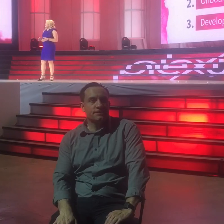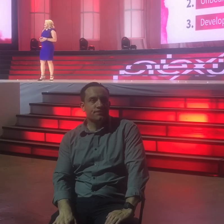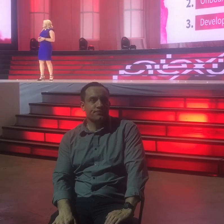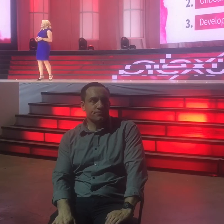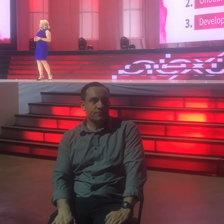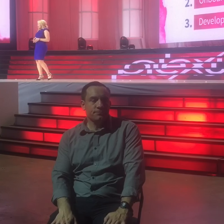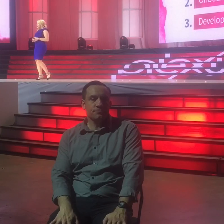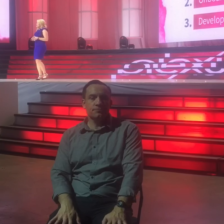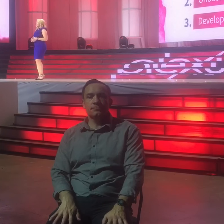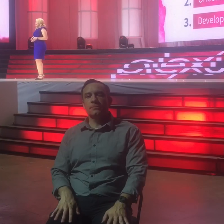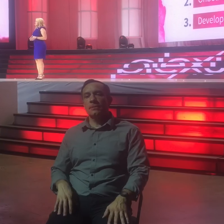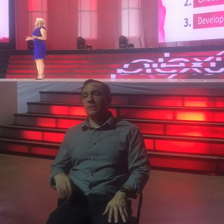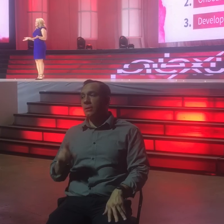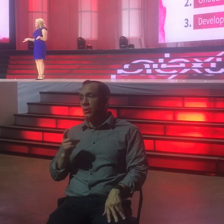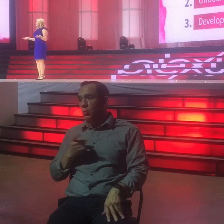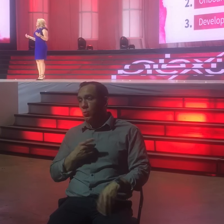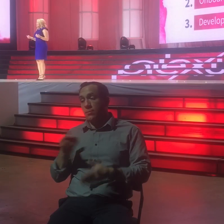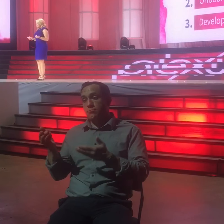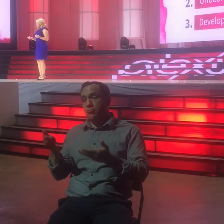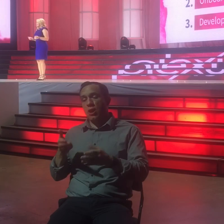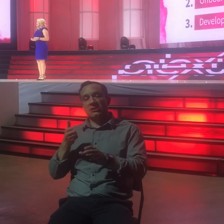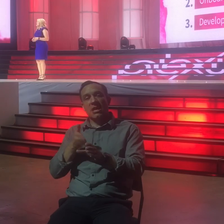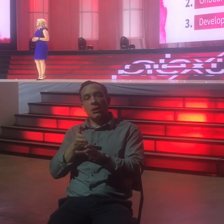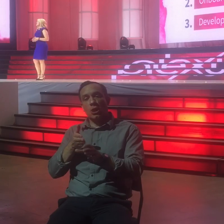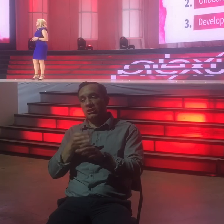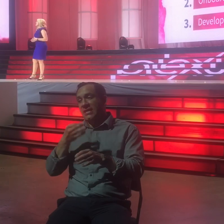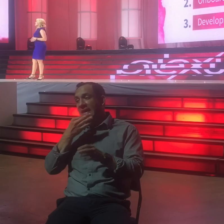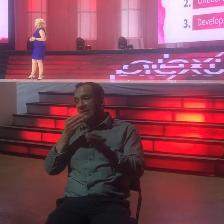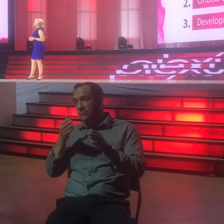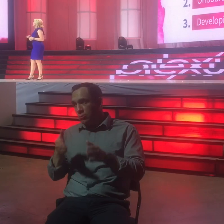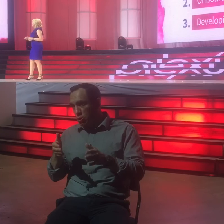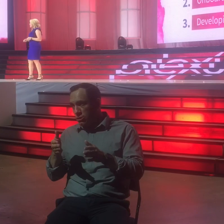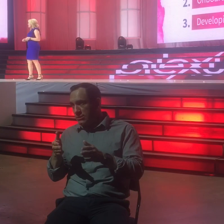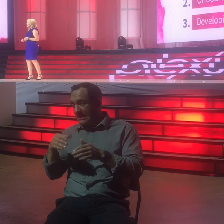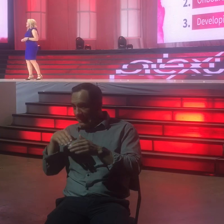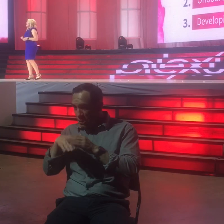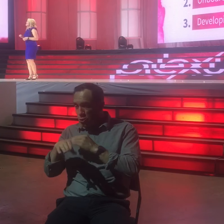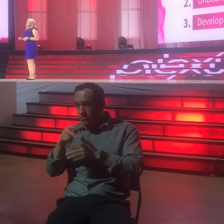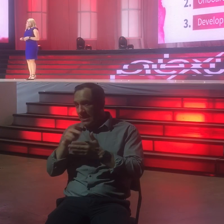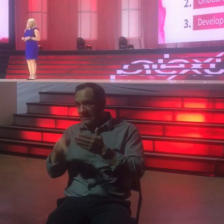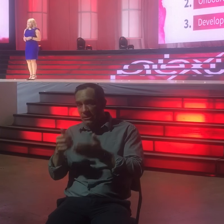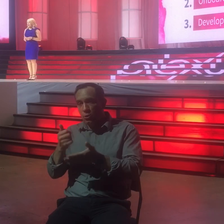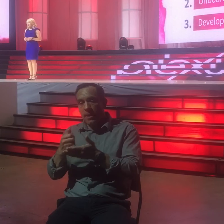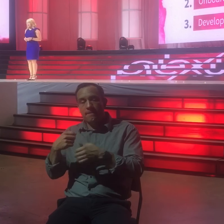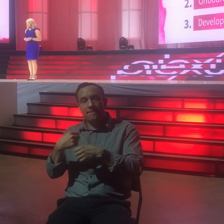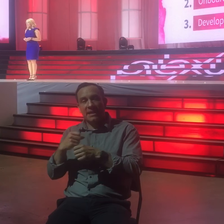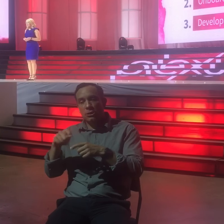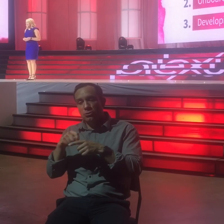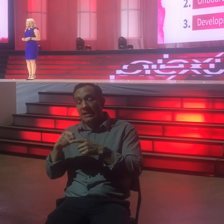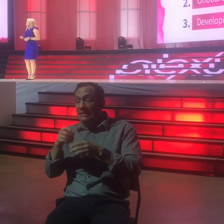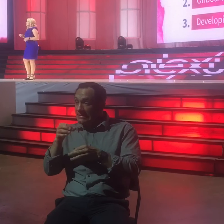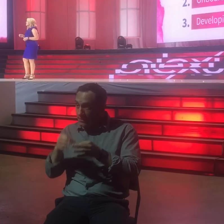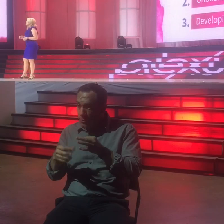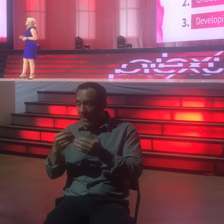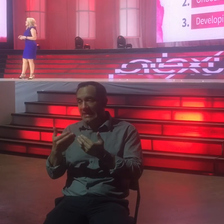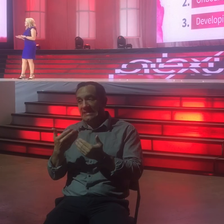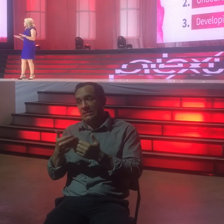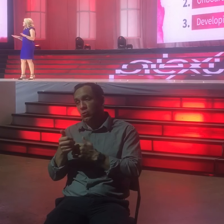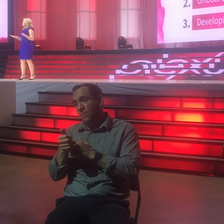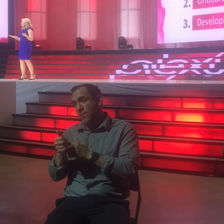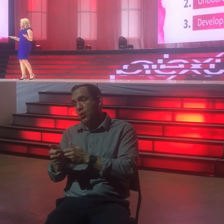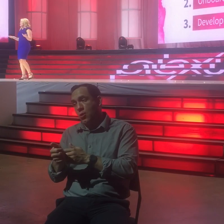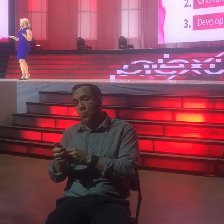We've even brought psychology experts into Plexus to help us make this training simple and easy to follow. Now our goal is